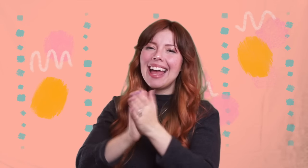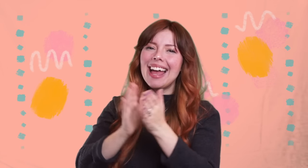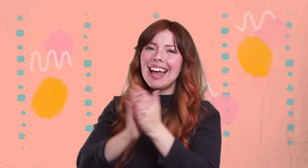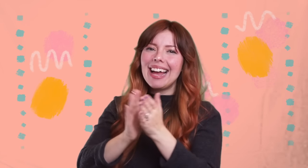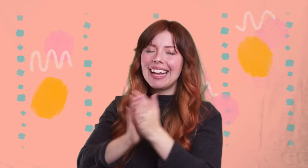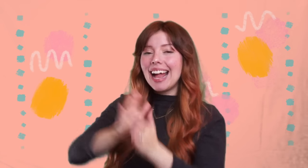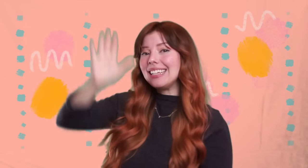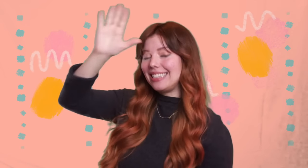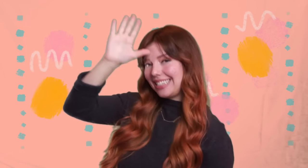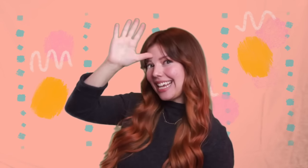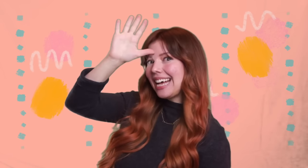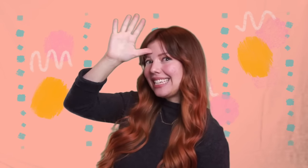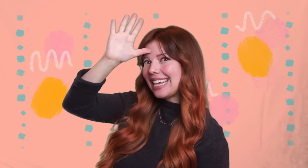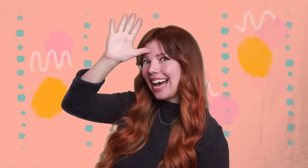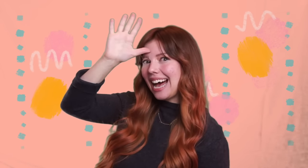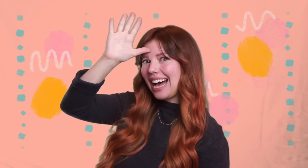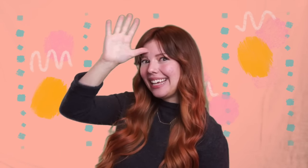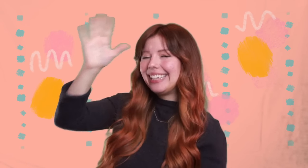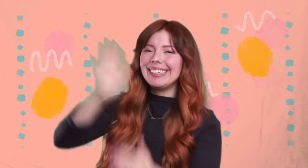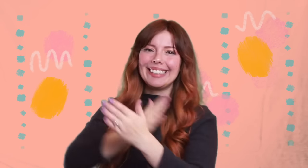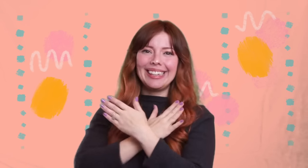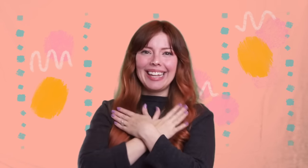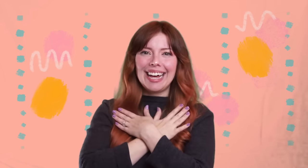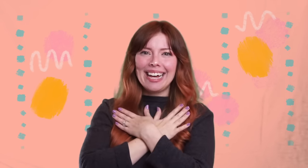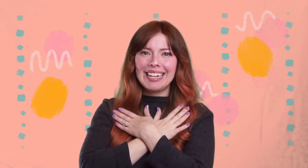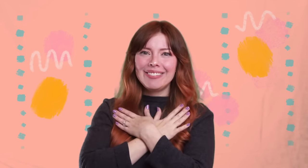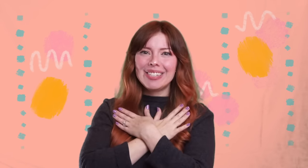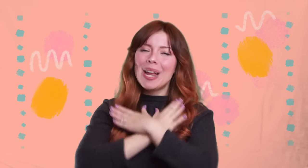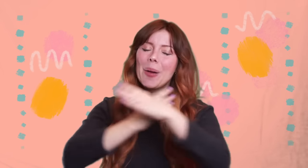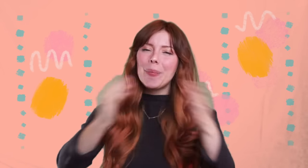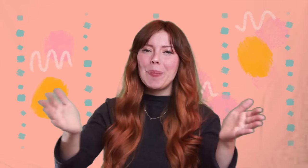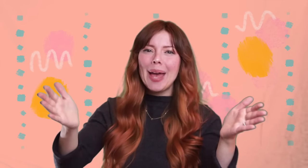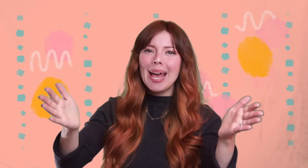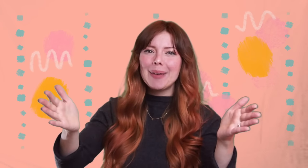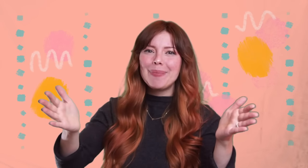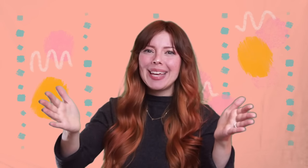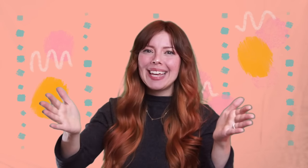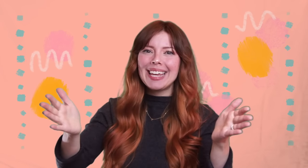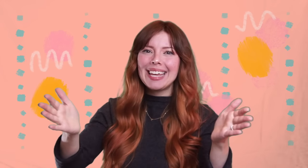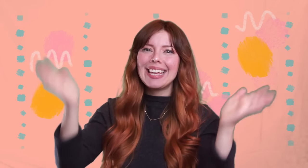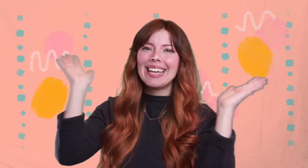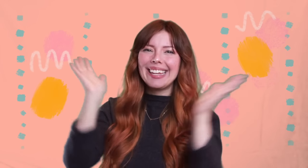Yay! Dada loves Bibi!